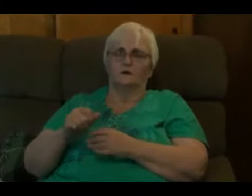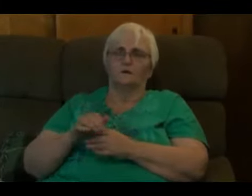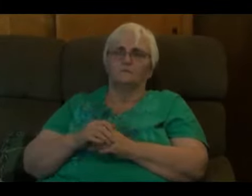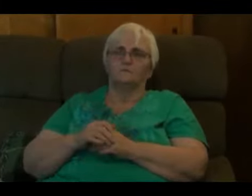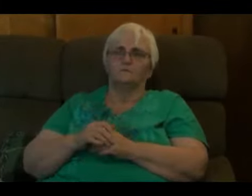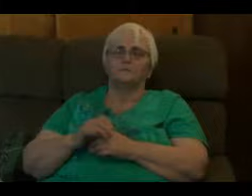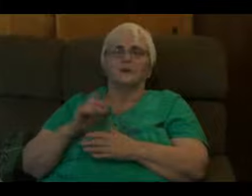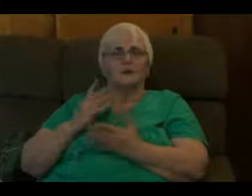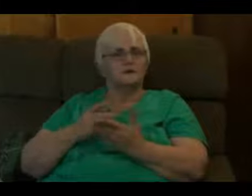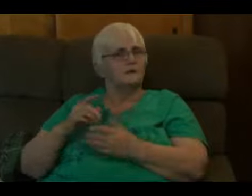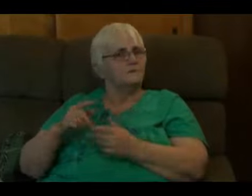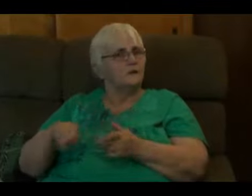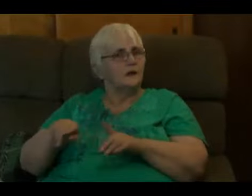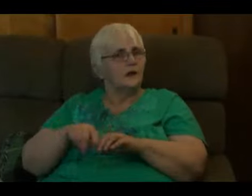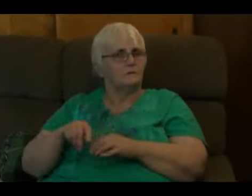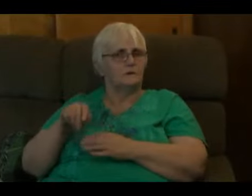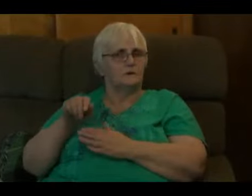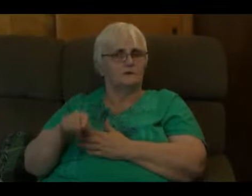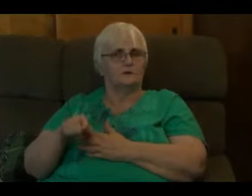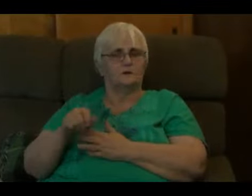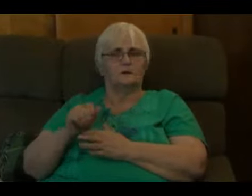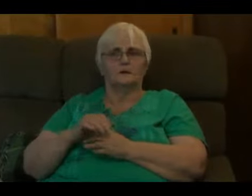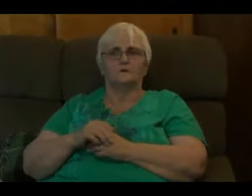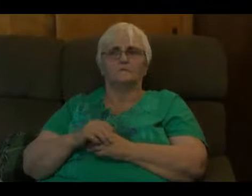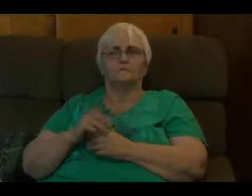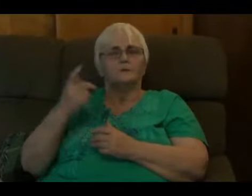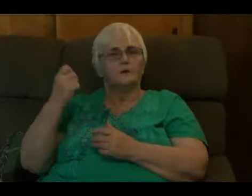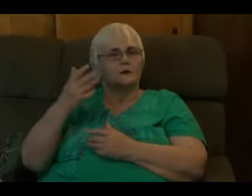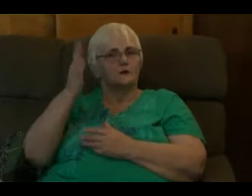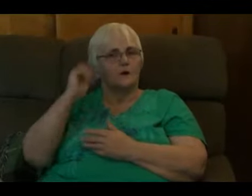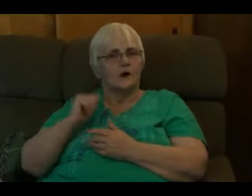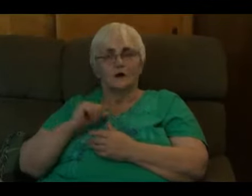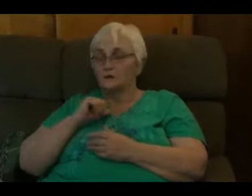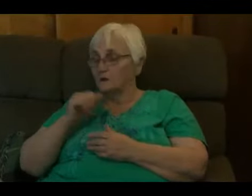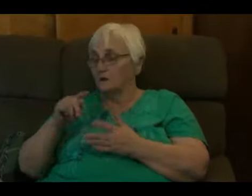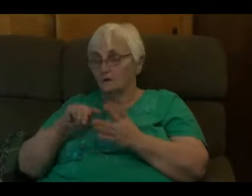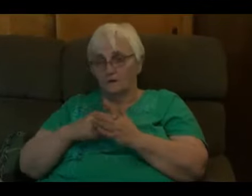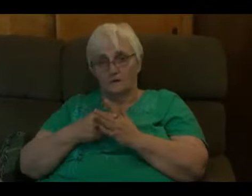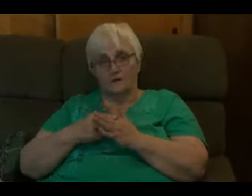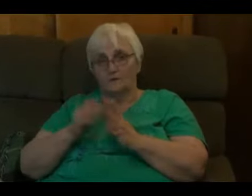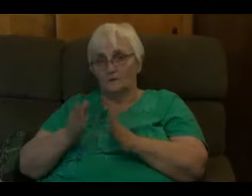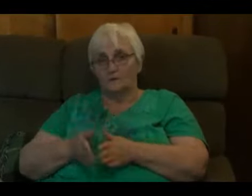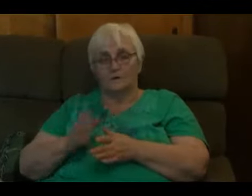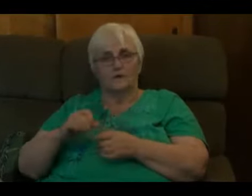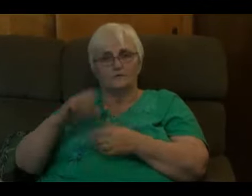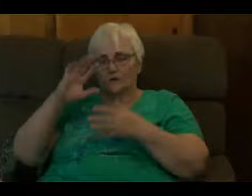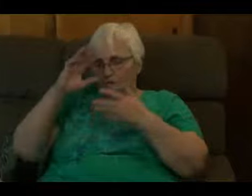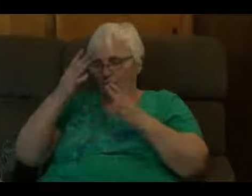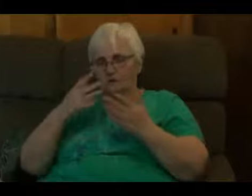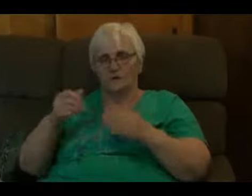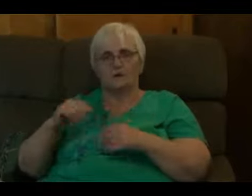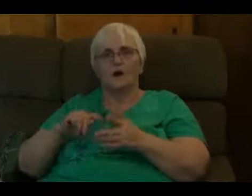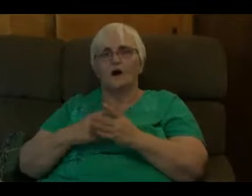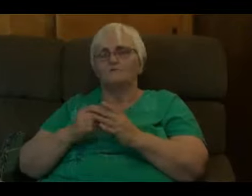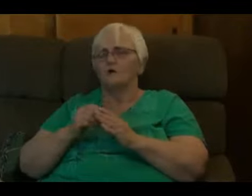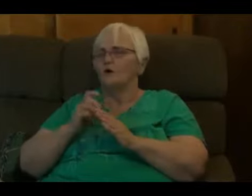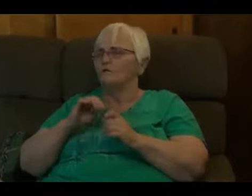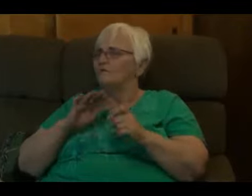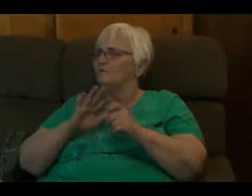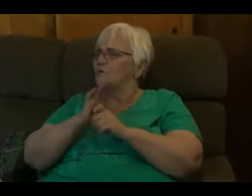There's something going on there. Amen. Because God is not the author of confusion. He's the author of clarity. Amen.